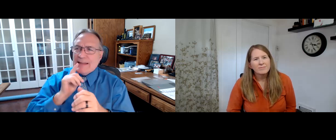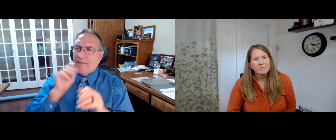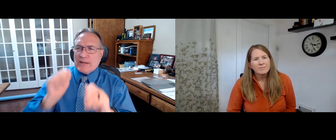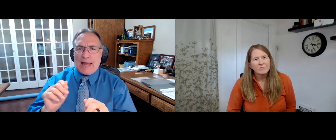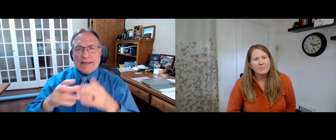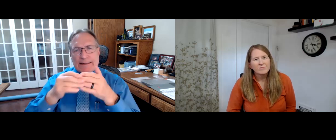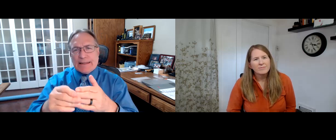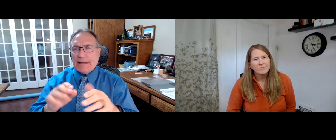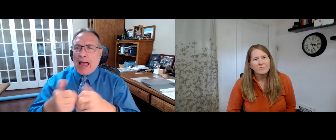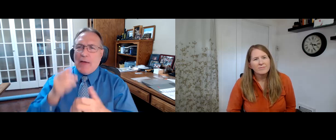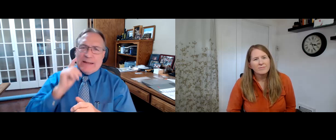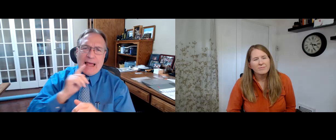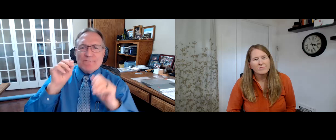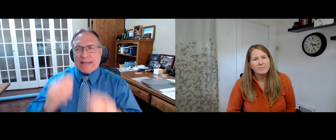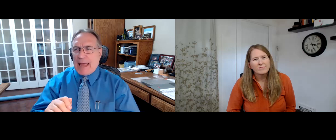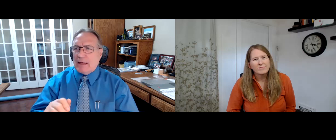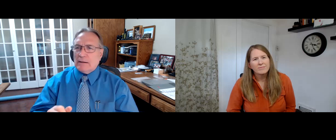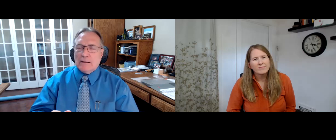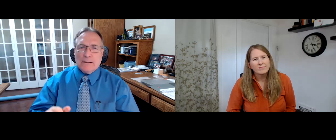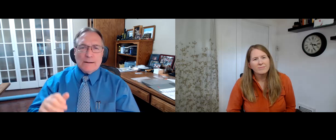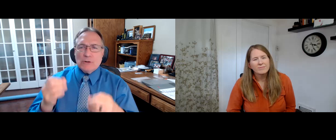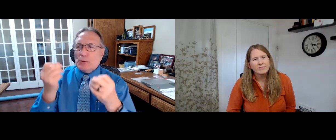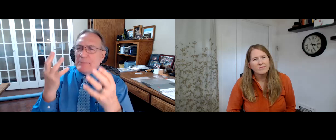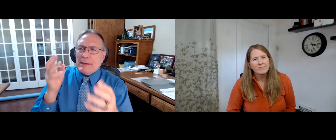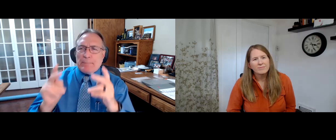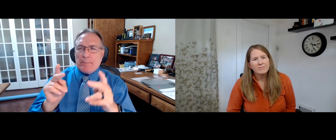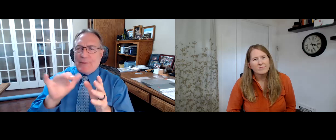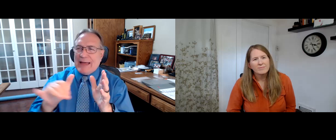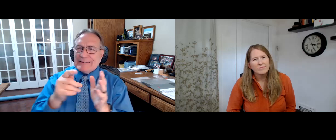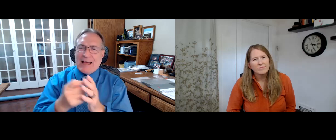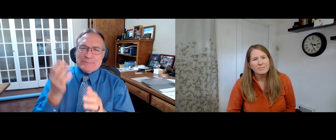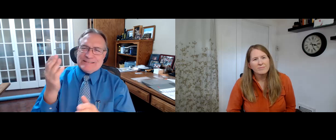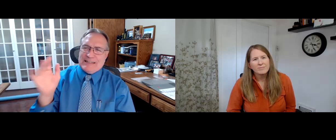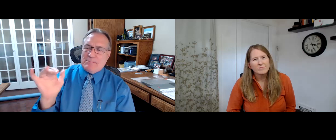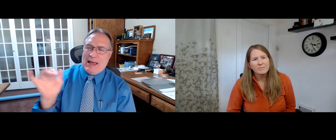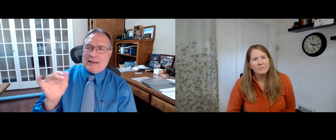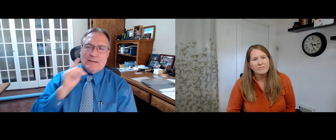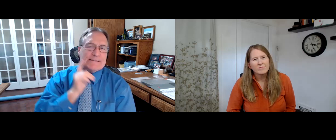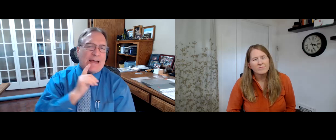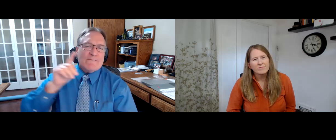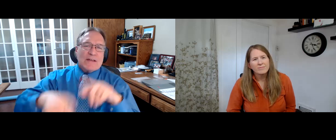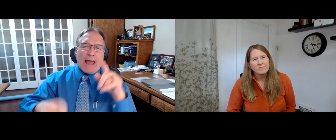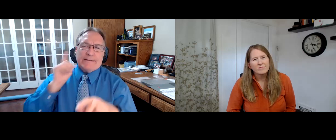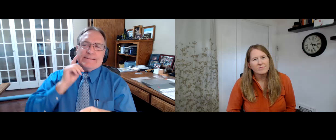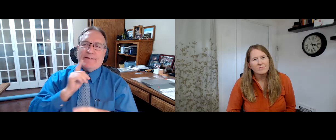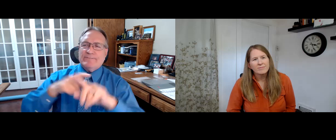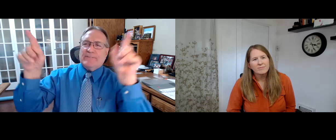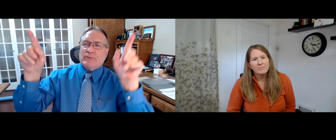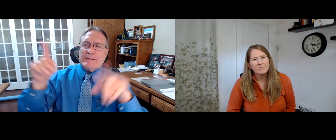deaf can be, how the deaf can. So many people that time seemed like deaf can, deaf different,